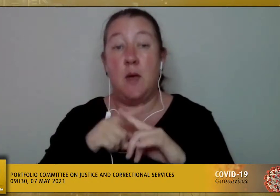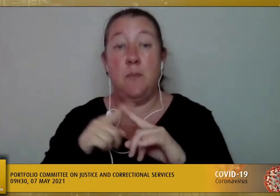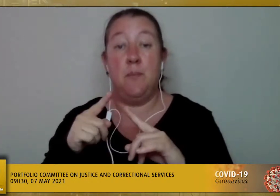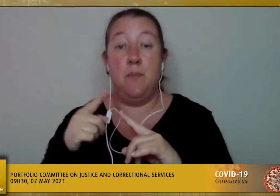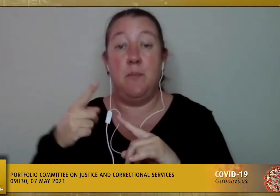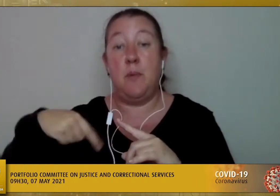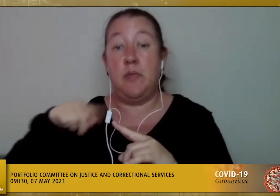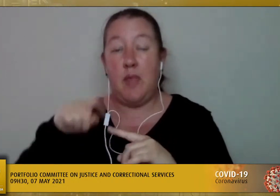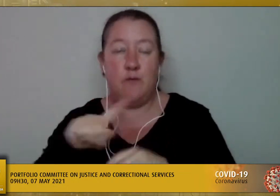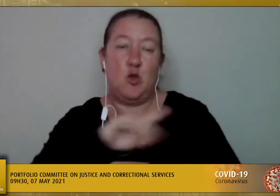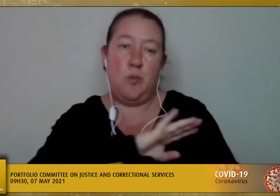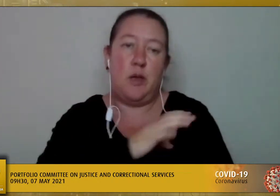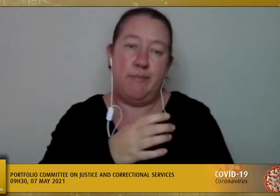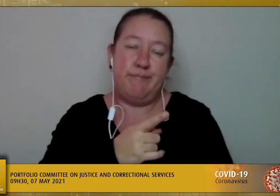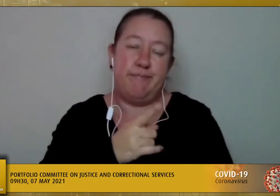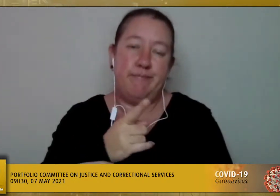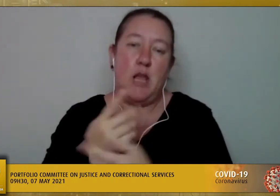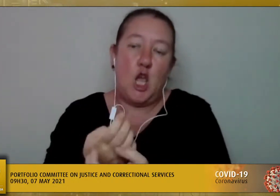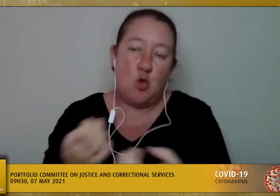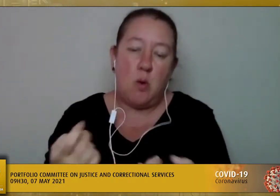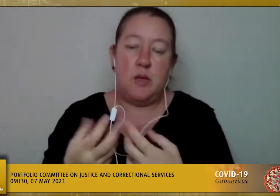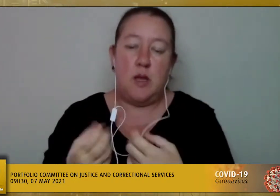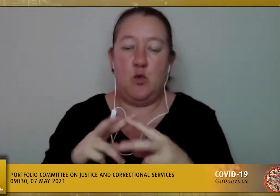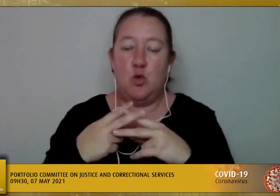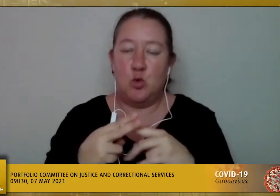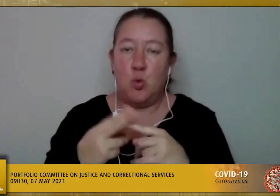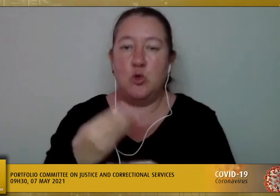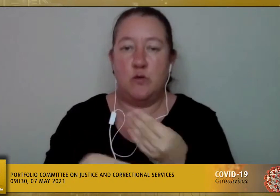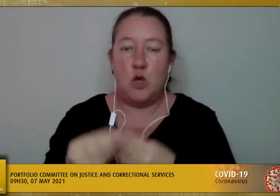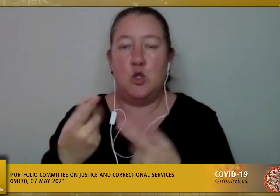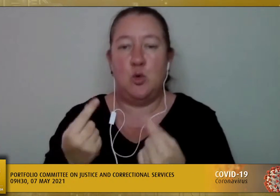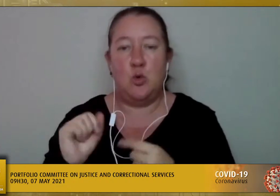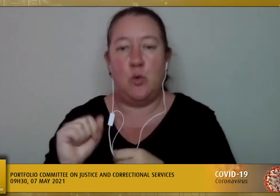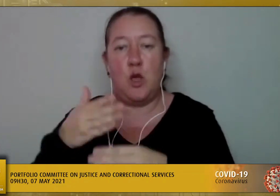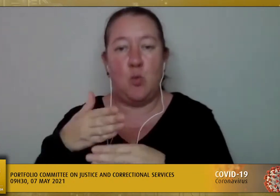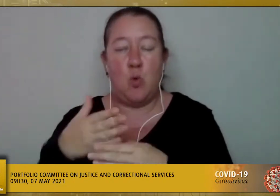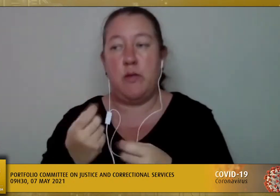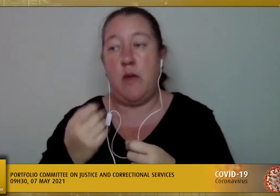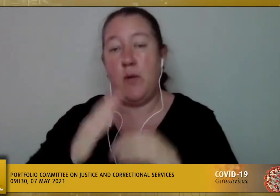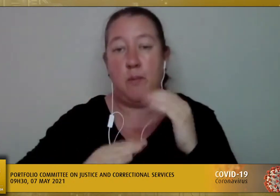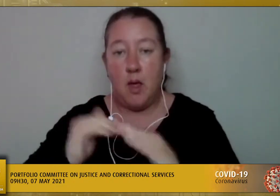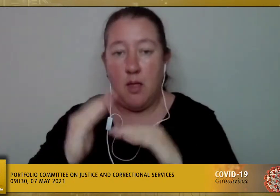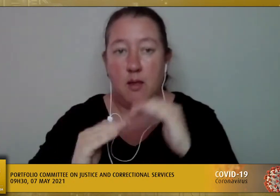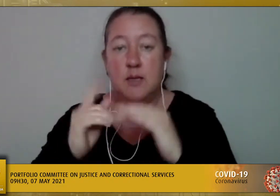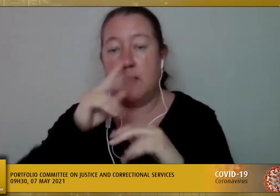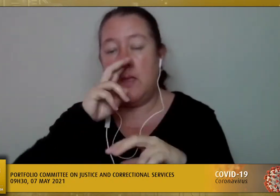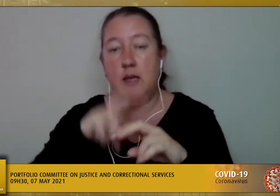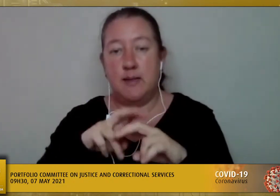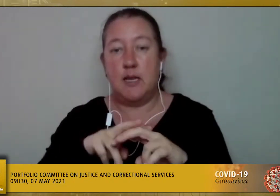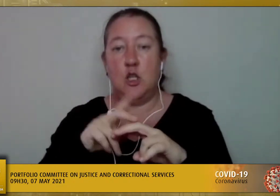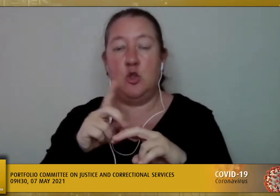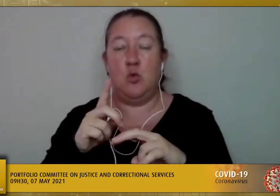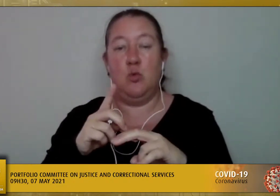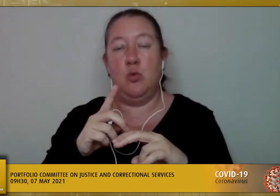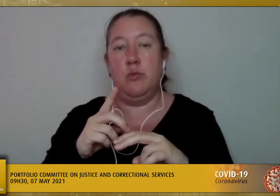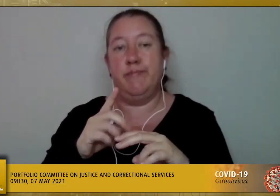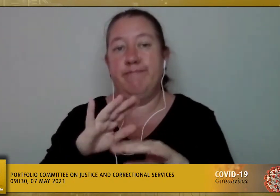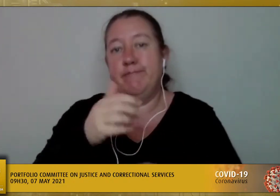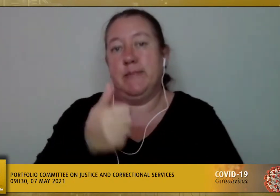they have to be equipped and they have to have tools of the trade to do their work um they have a building um that they need to reside in